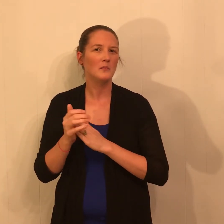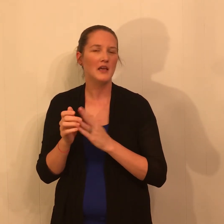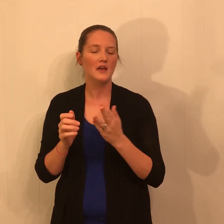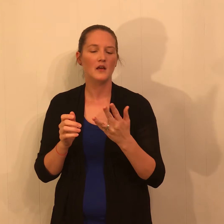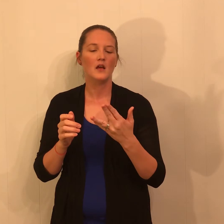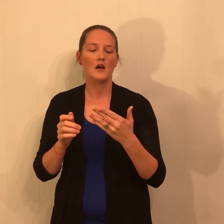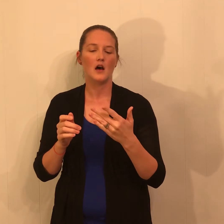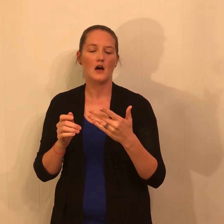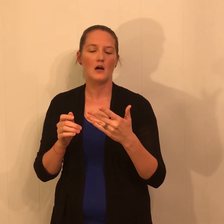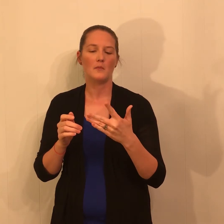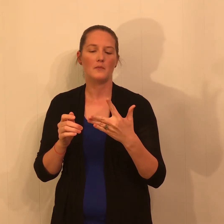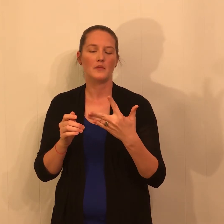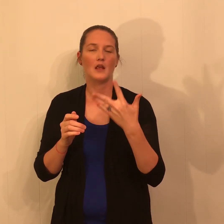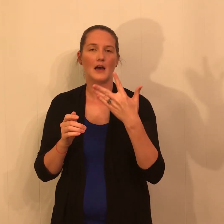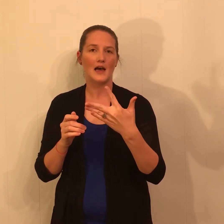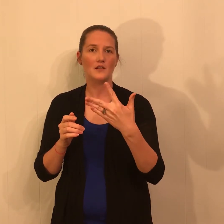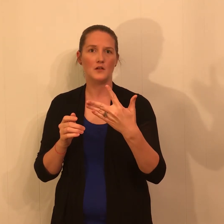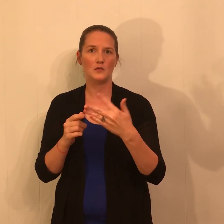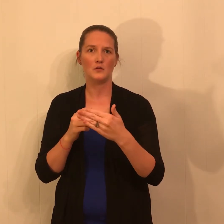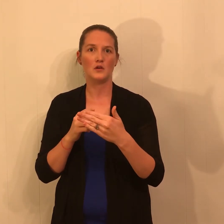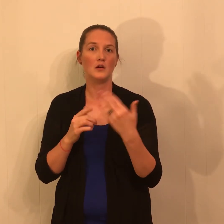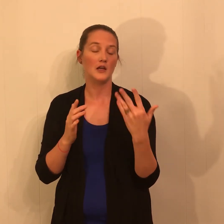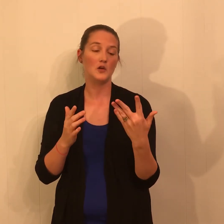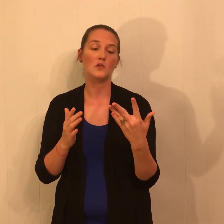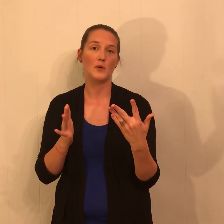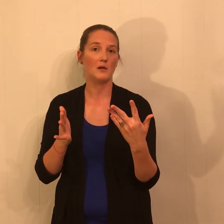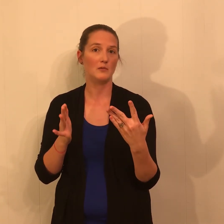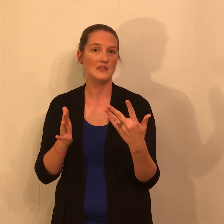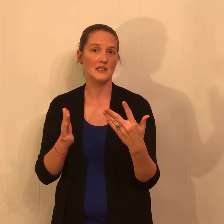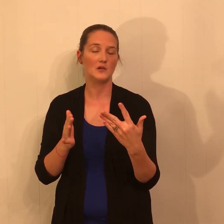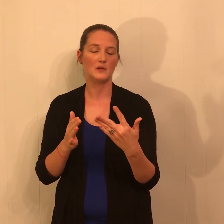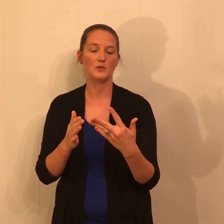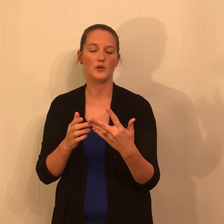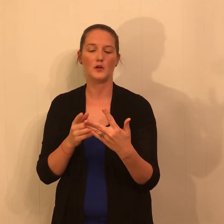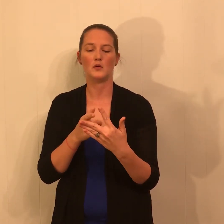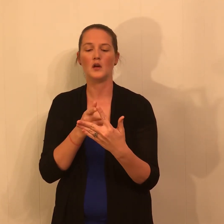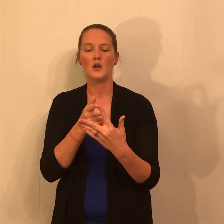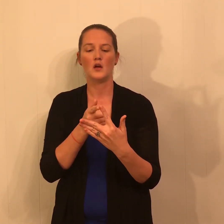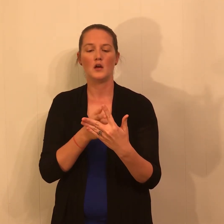me. I do, and you will probably see other people do,